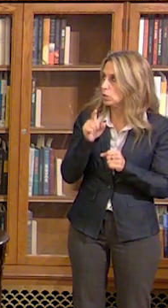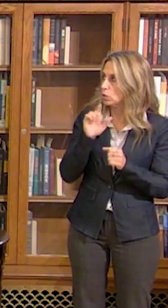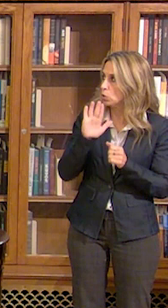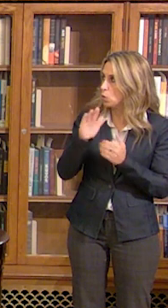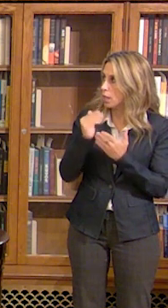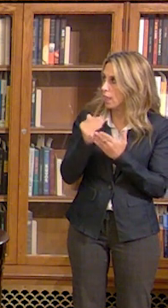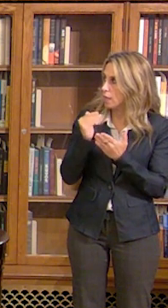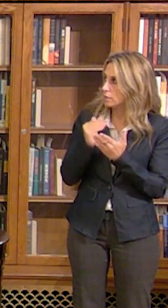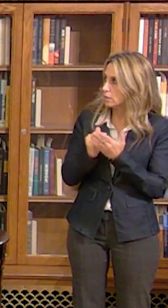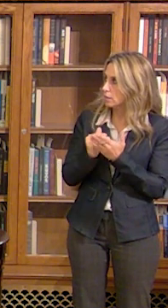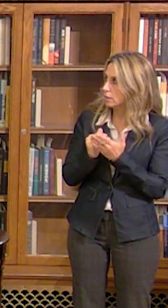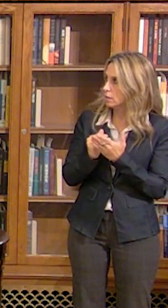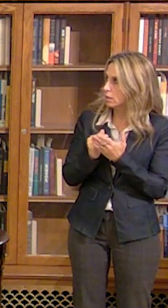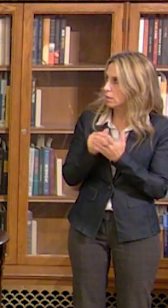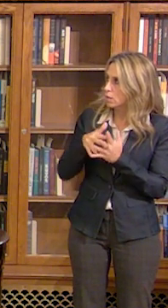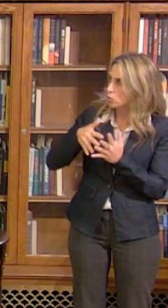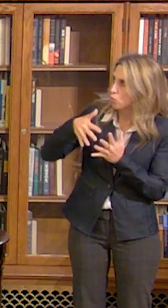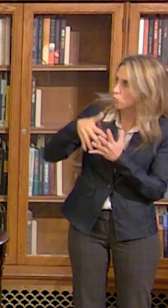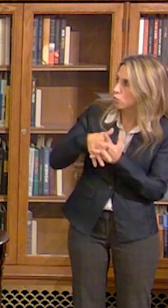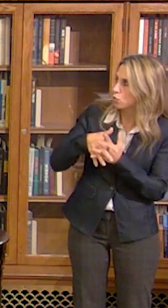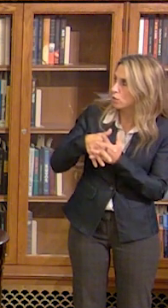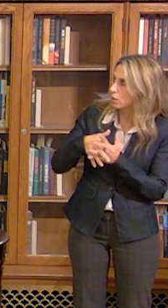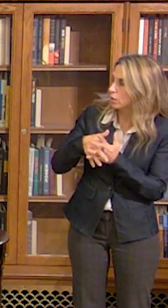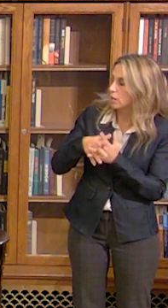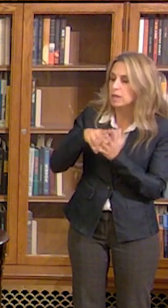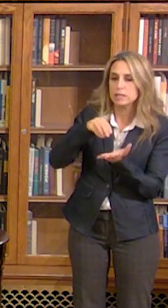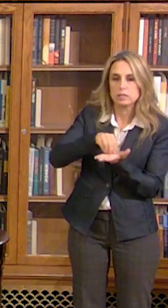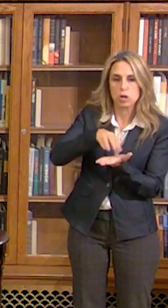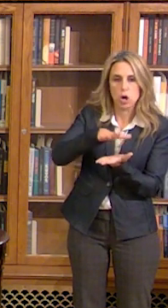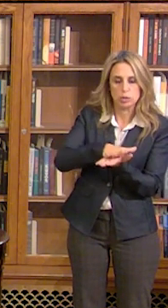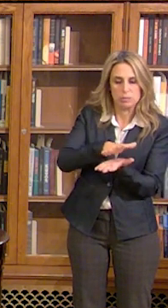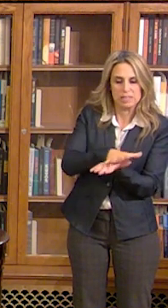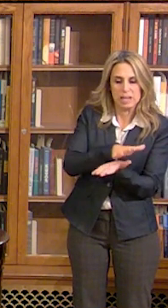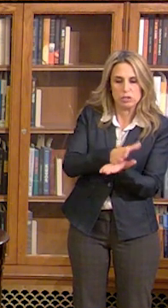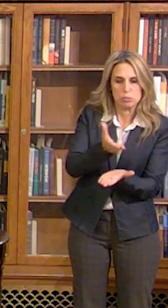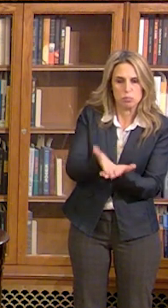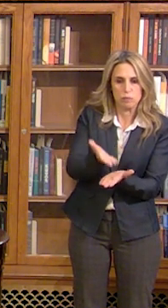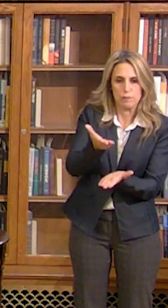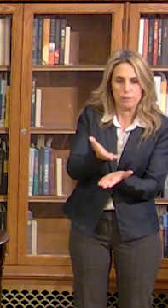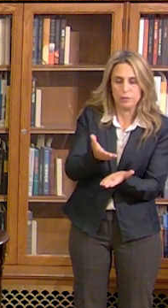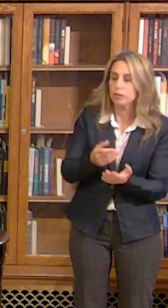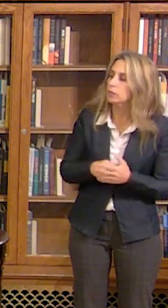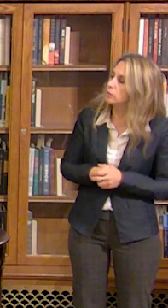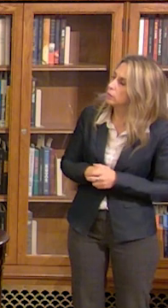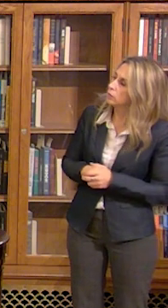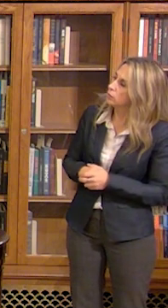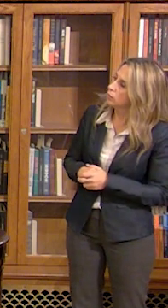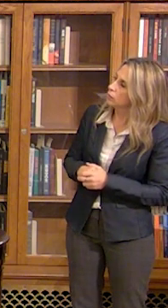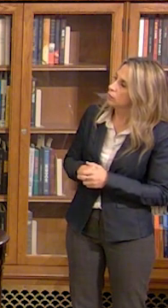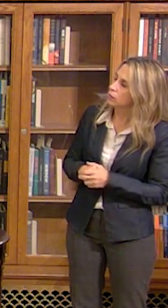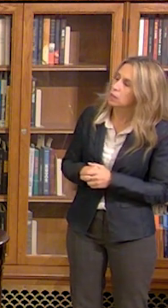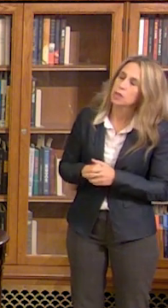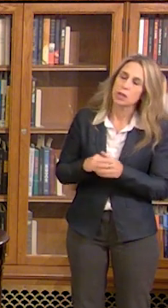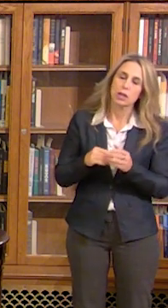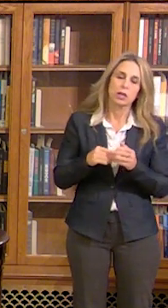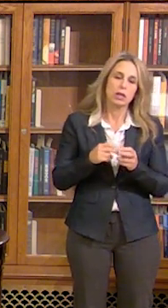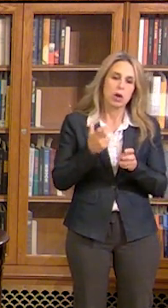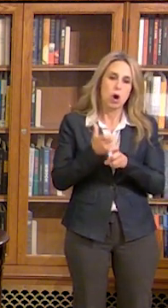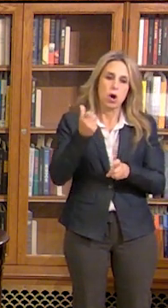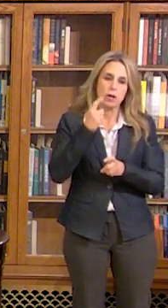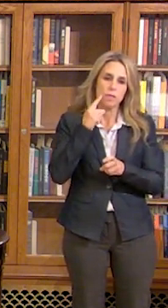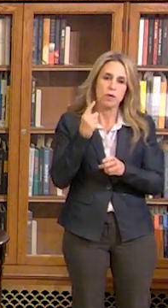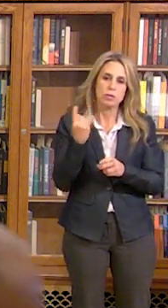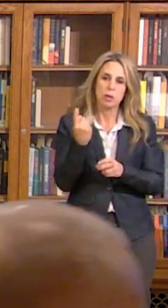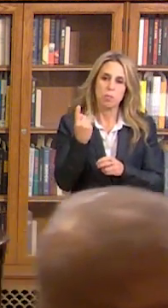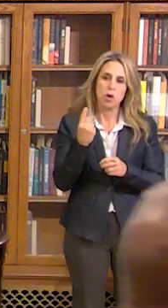lesson is rooted in documentation in documents it's a lot more difficult for